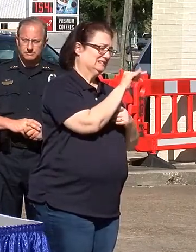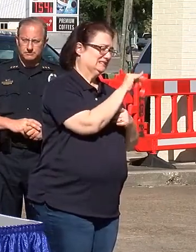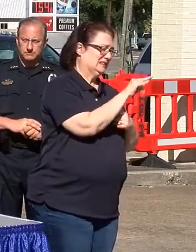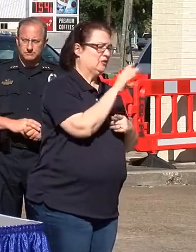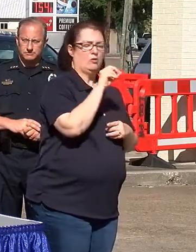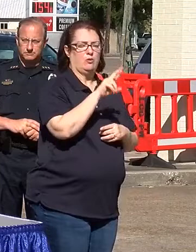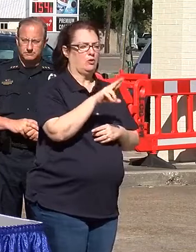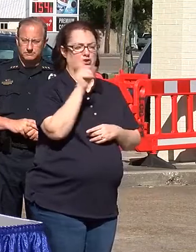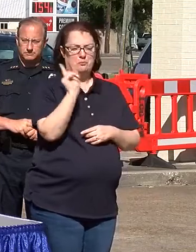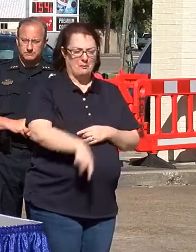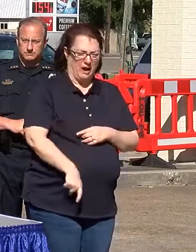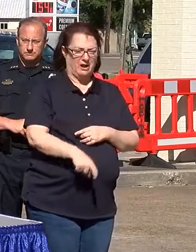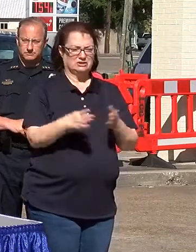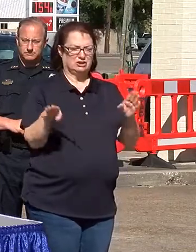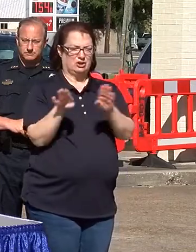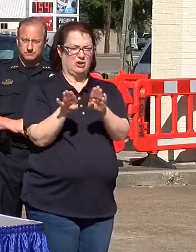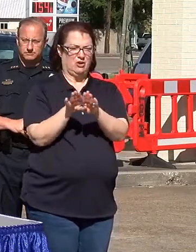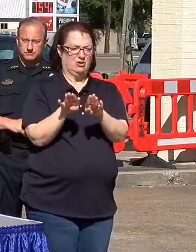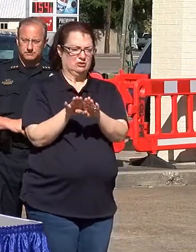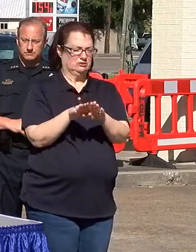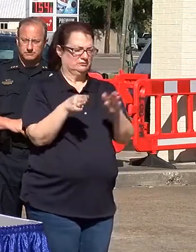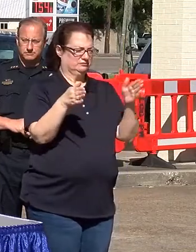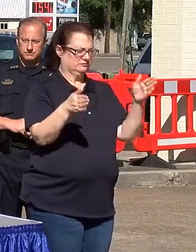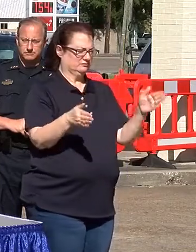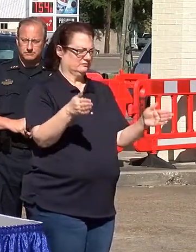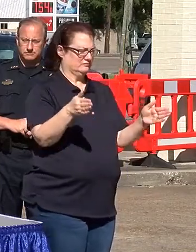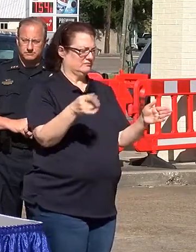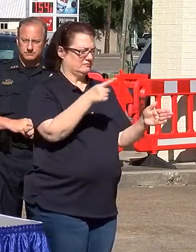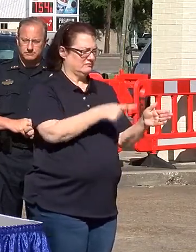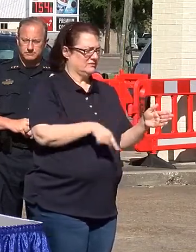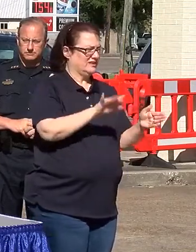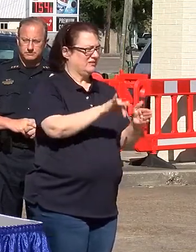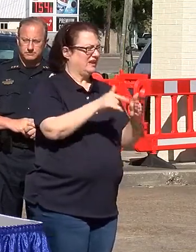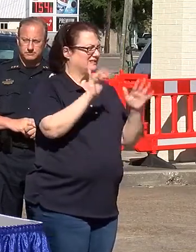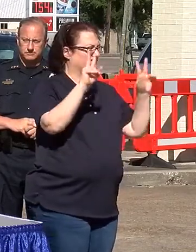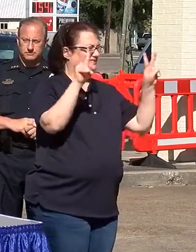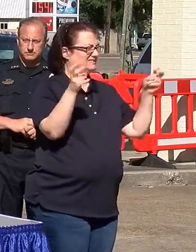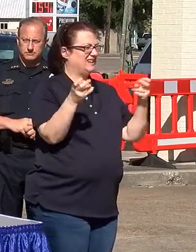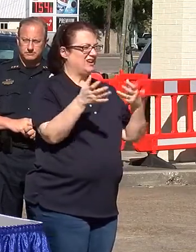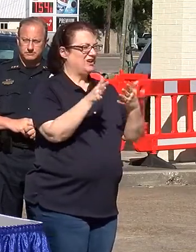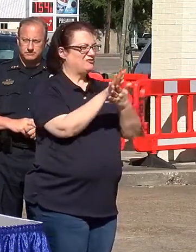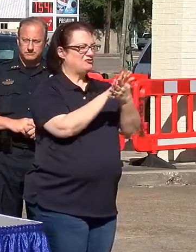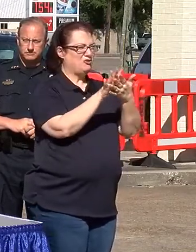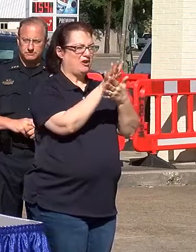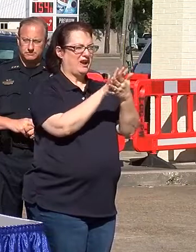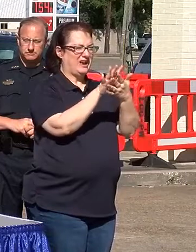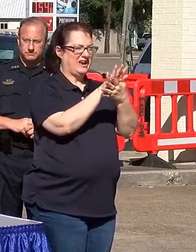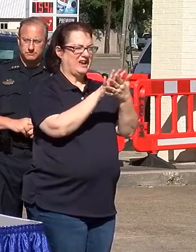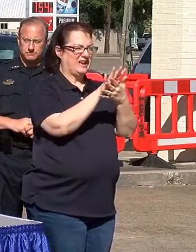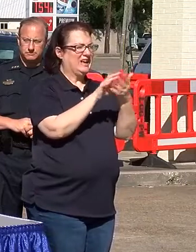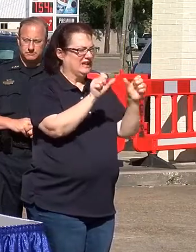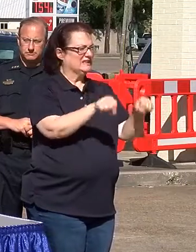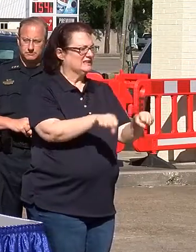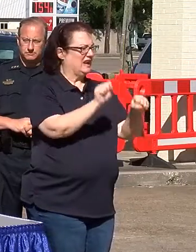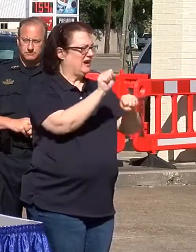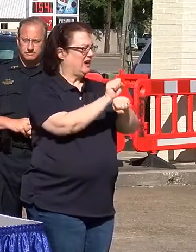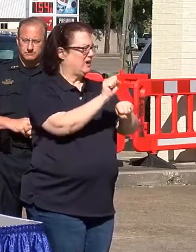prohibited. Under the governor's existing orders, these gray area businesses can operate so long as they